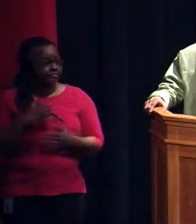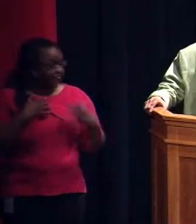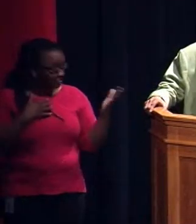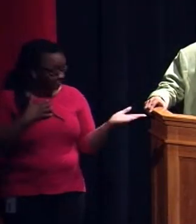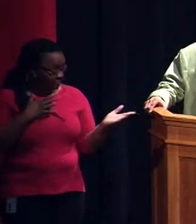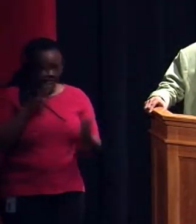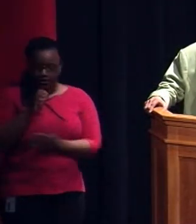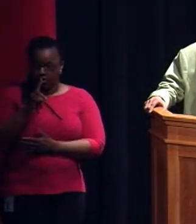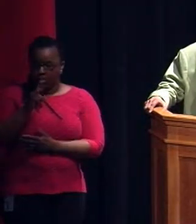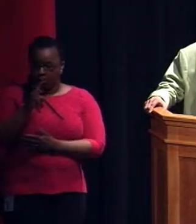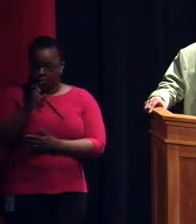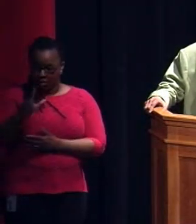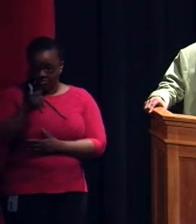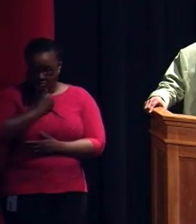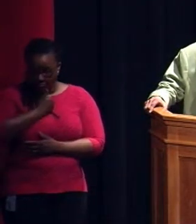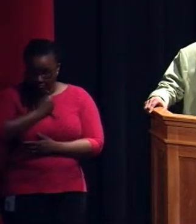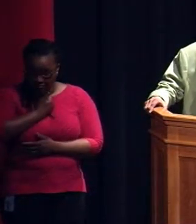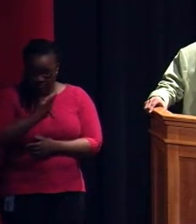I were